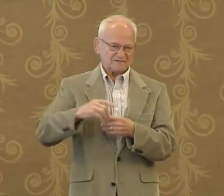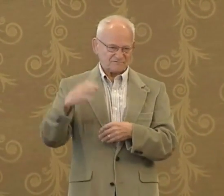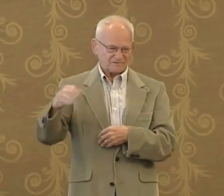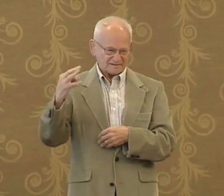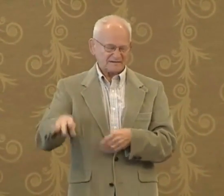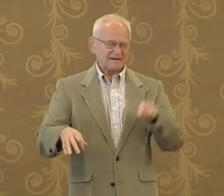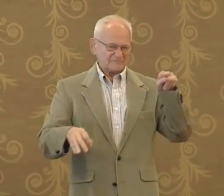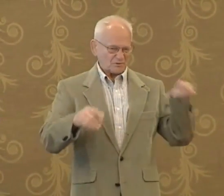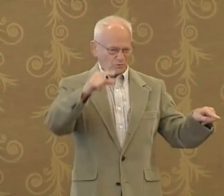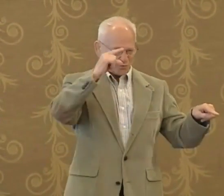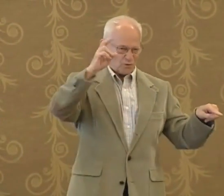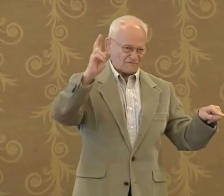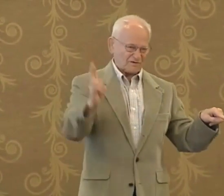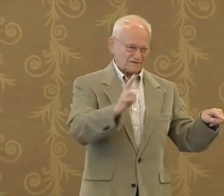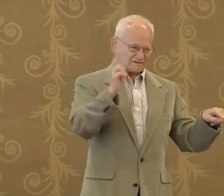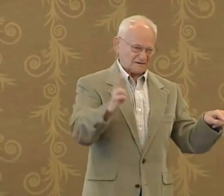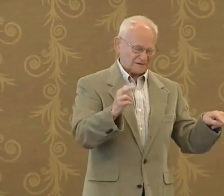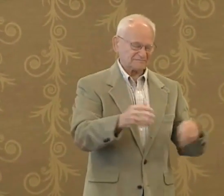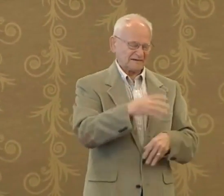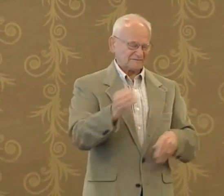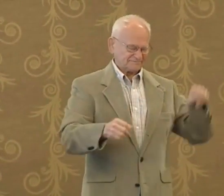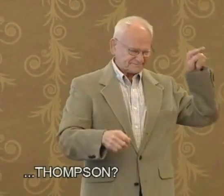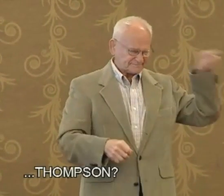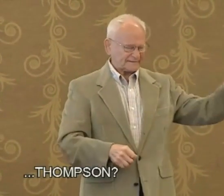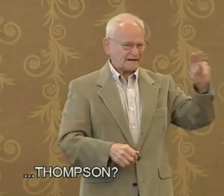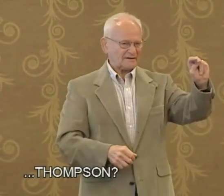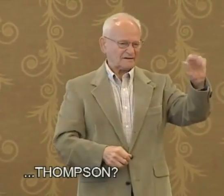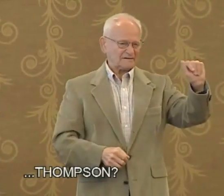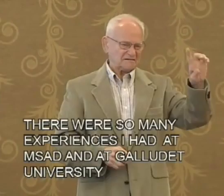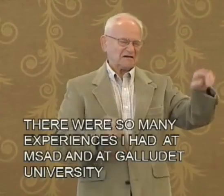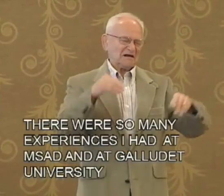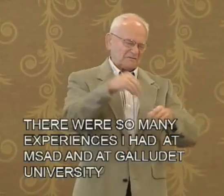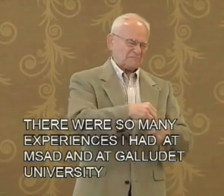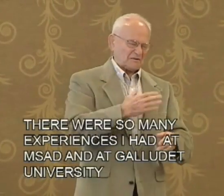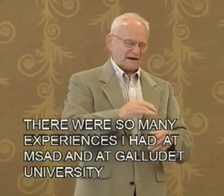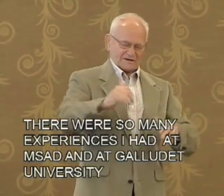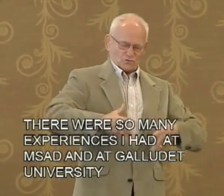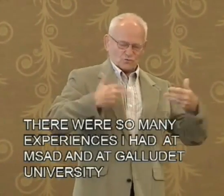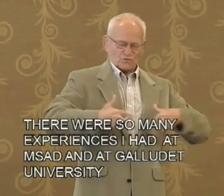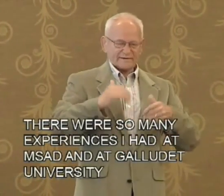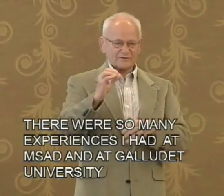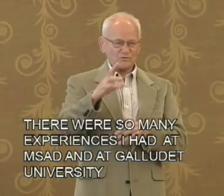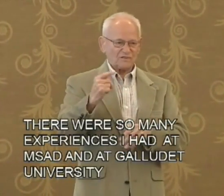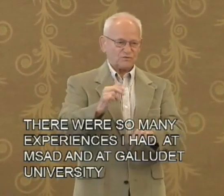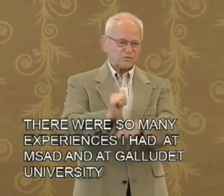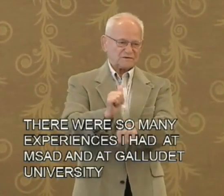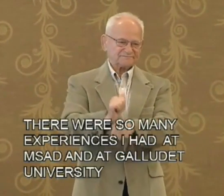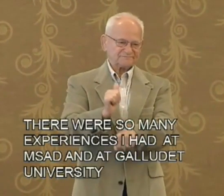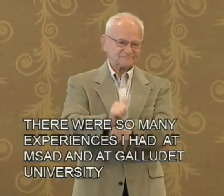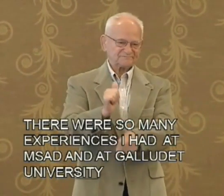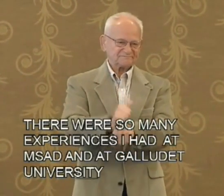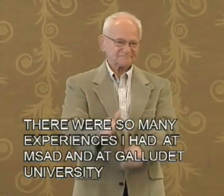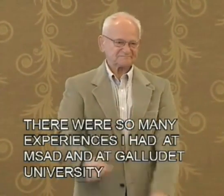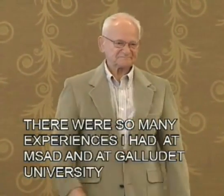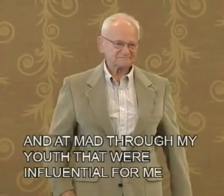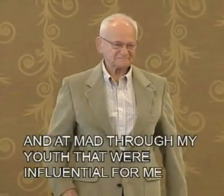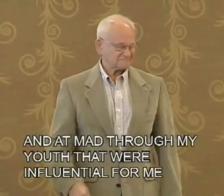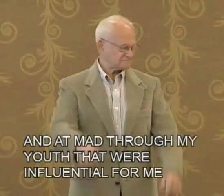There were so many experiences that I had at MSAD and at Gallaudet University and at NAD through my youth that